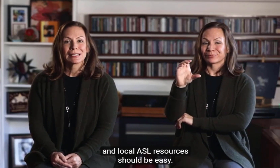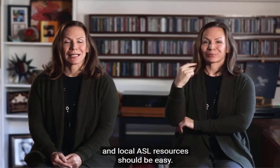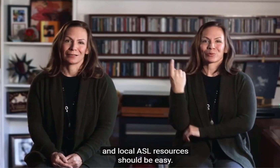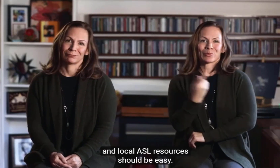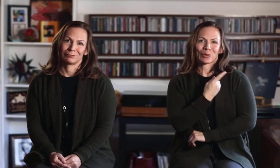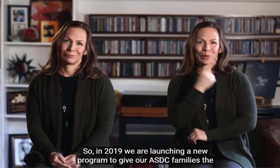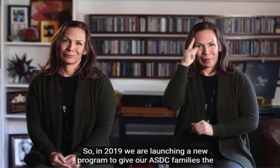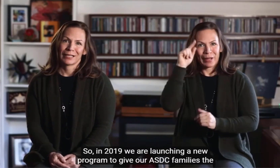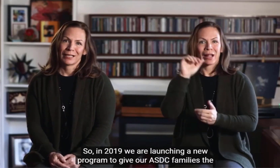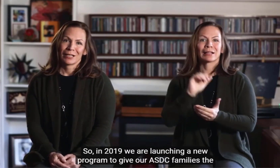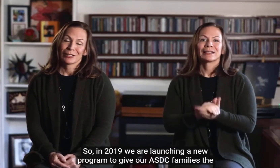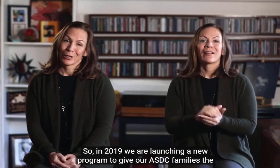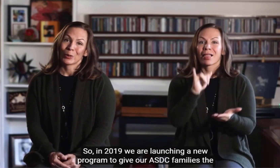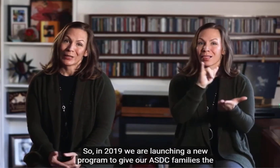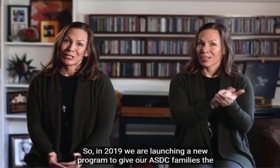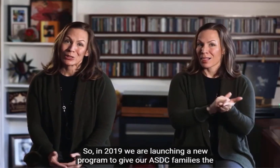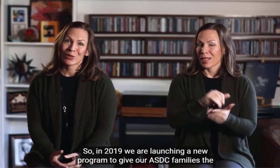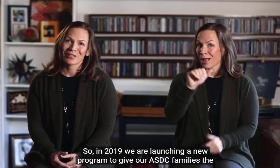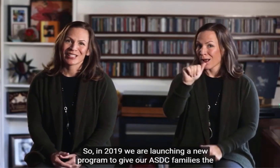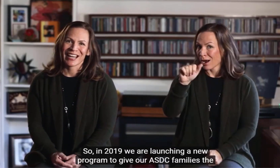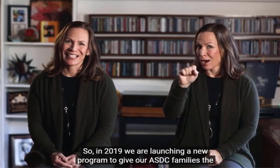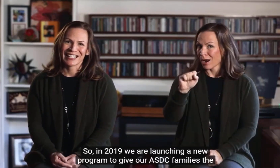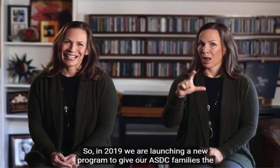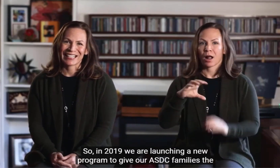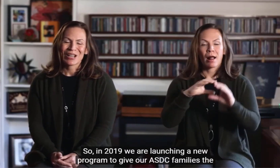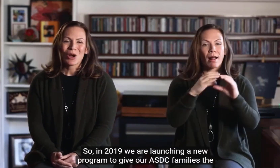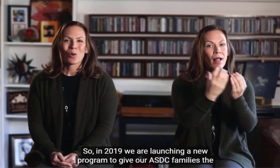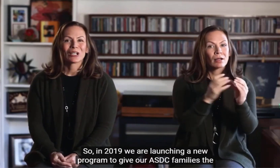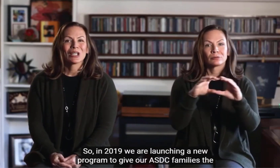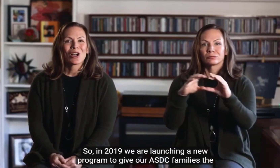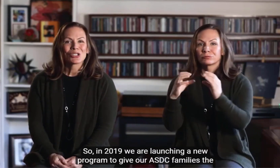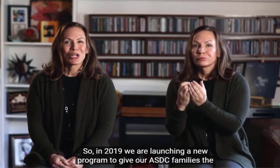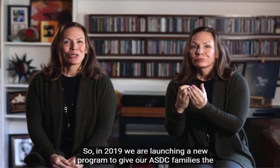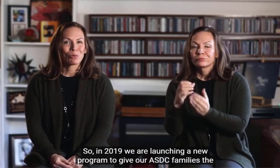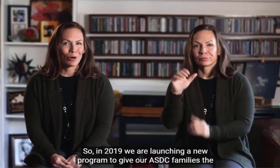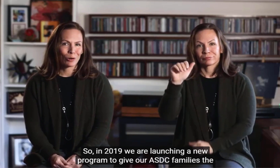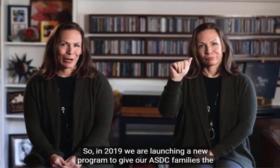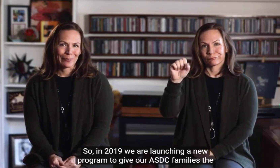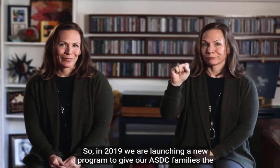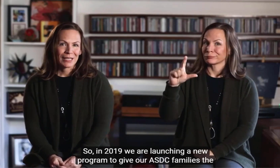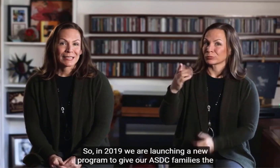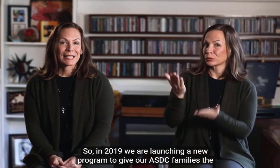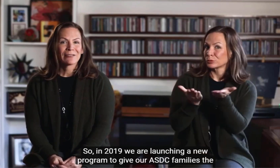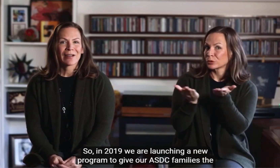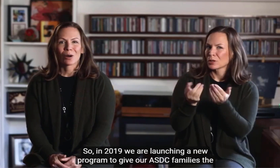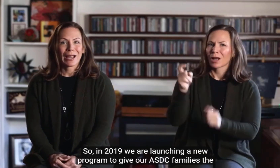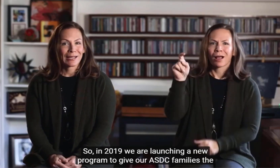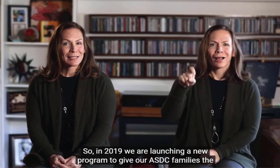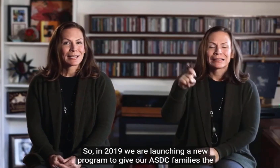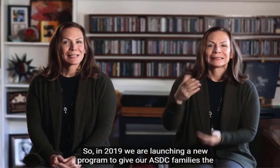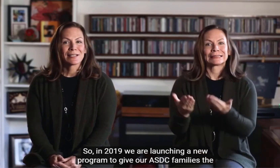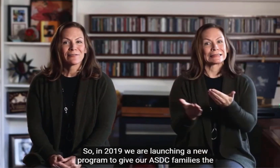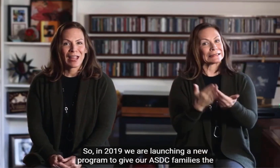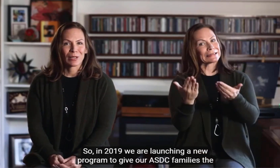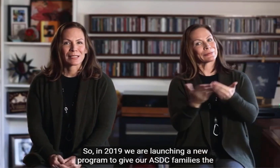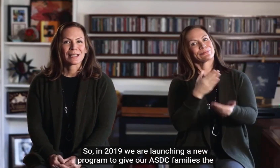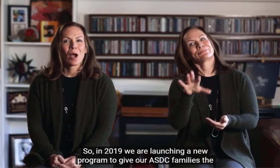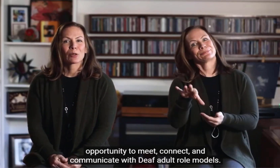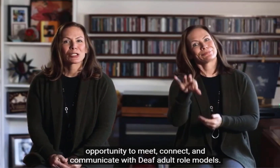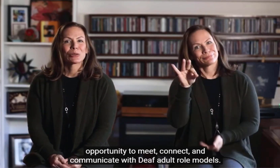easy. So, in 2019, we are launching a new program to give our ASDC families the